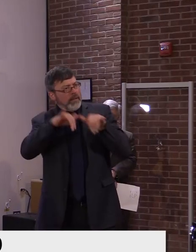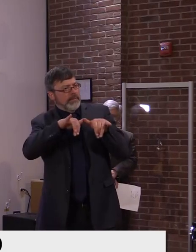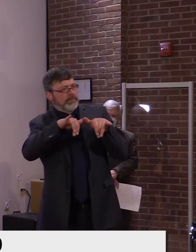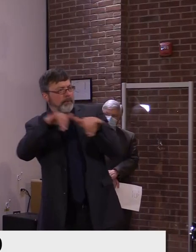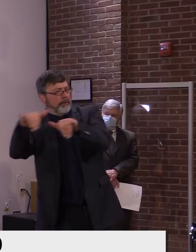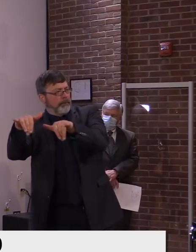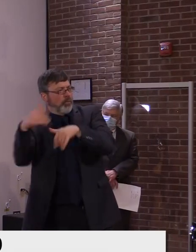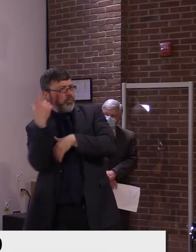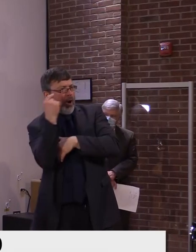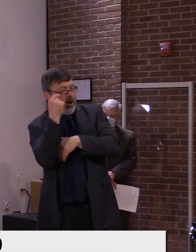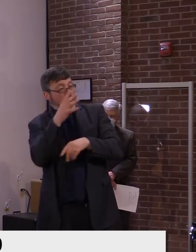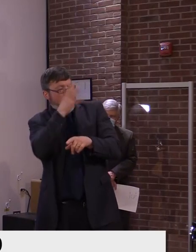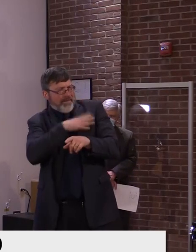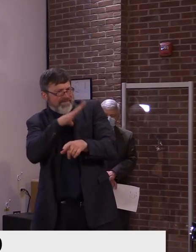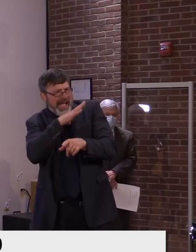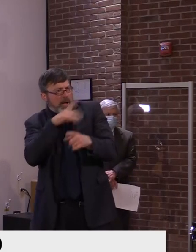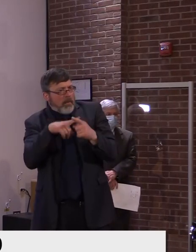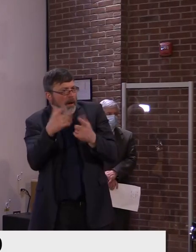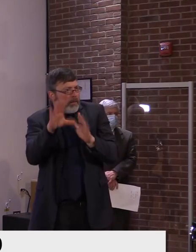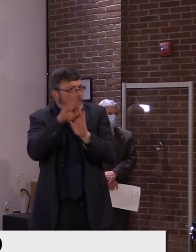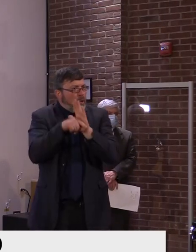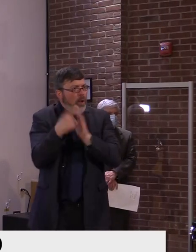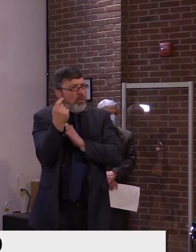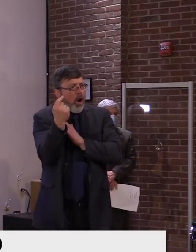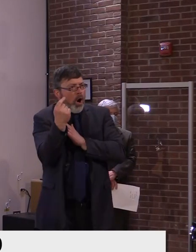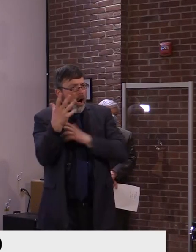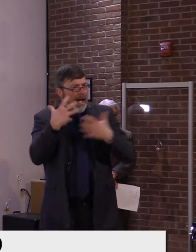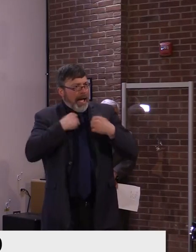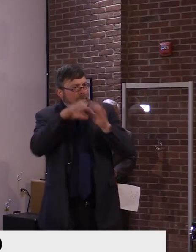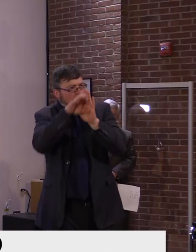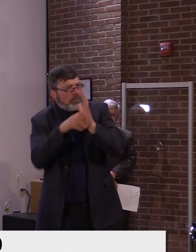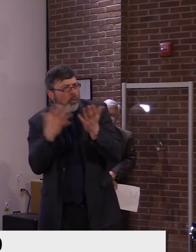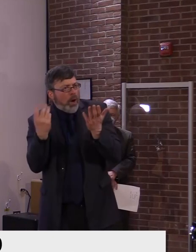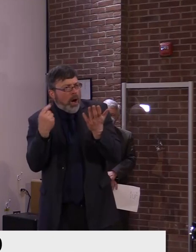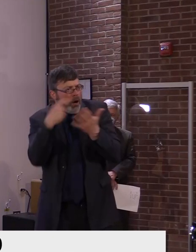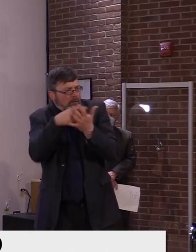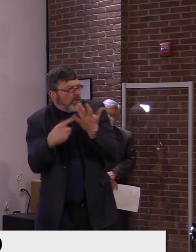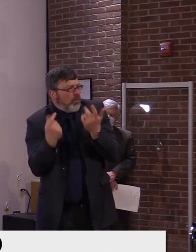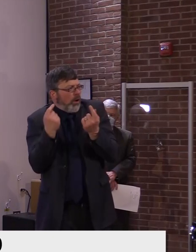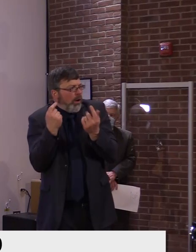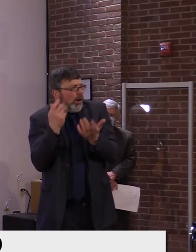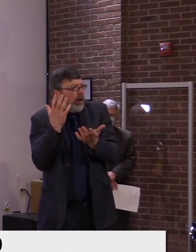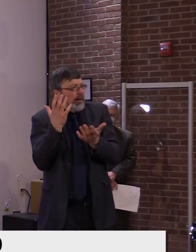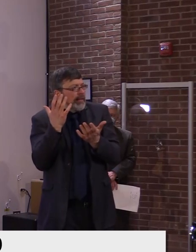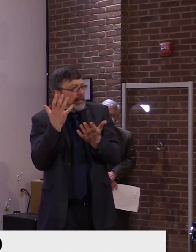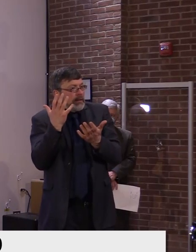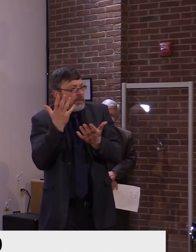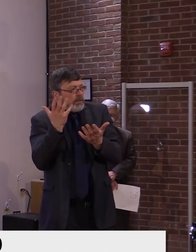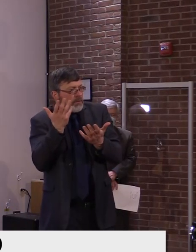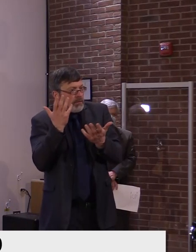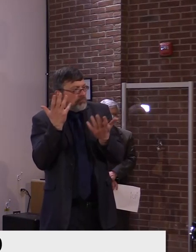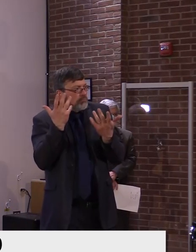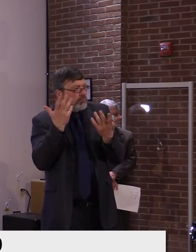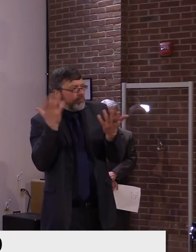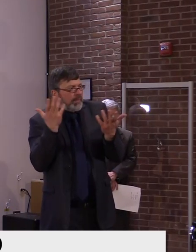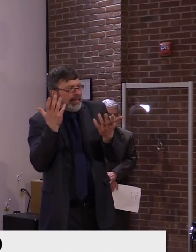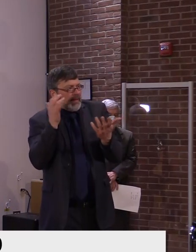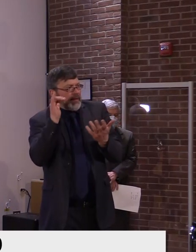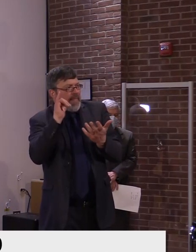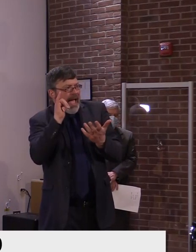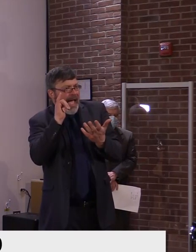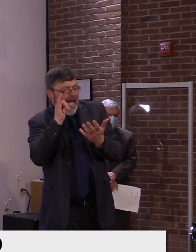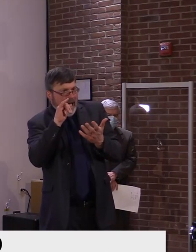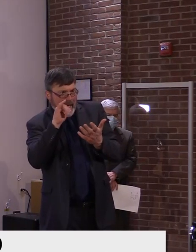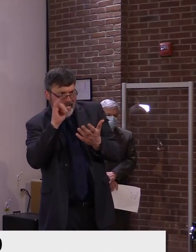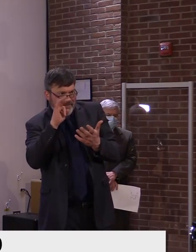of directing who should and shouldn't get the vaccine later on, if that could be possible based on the analysis that they're going